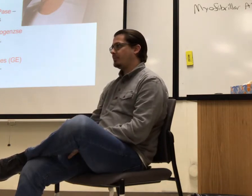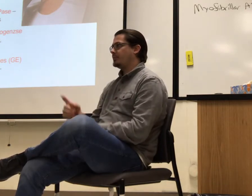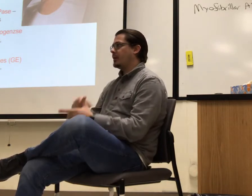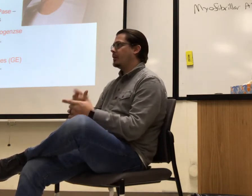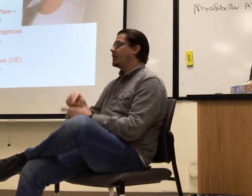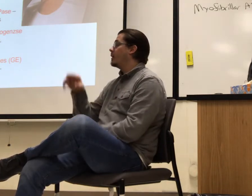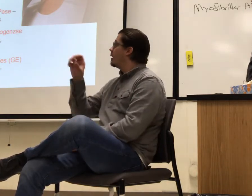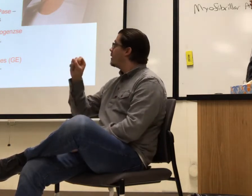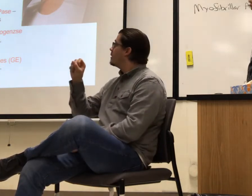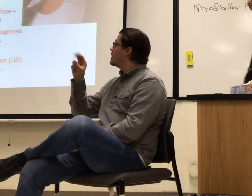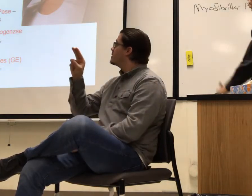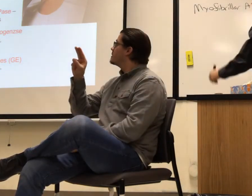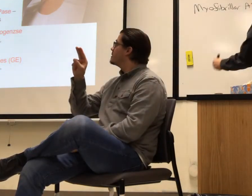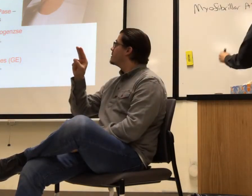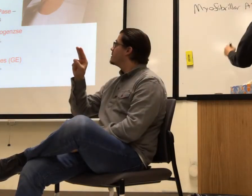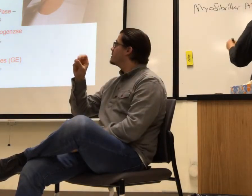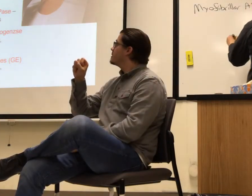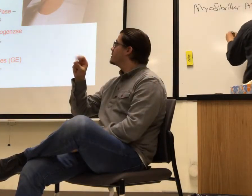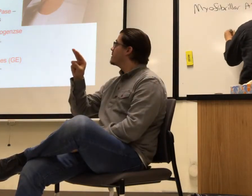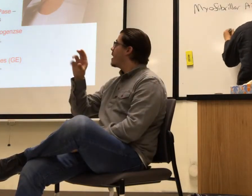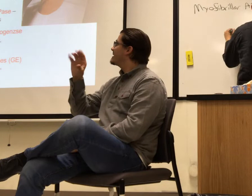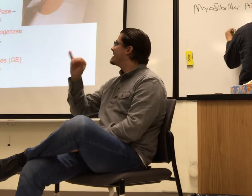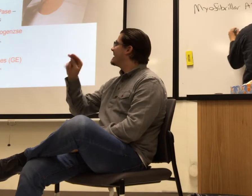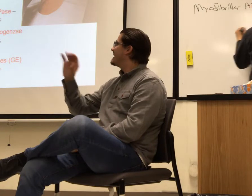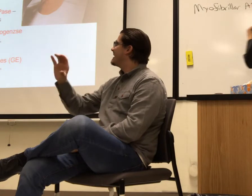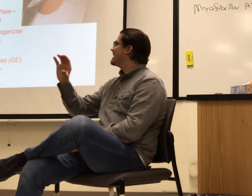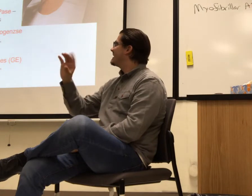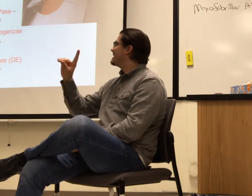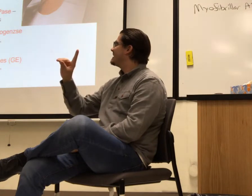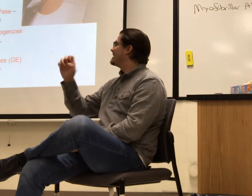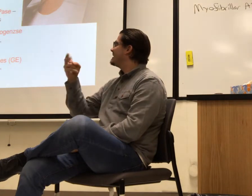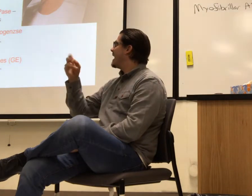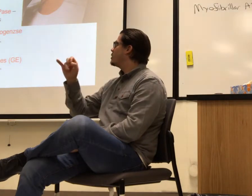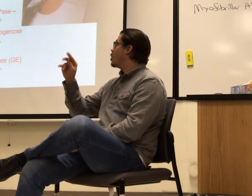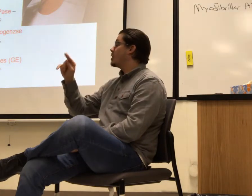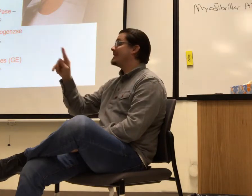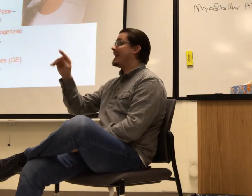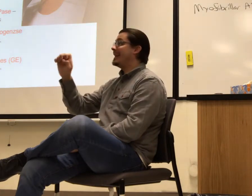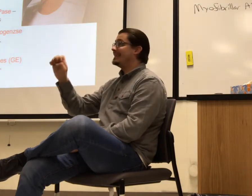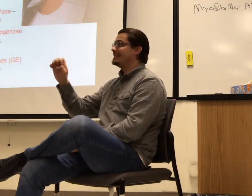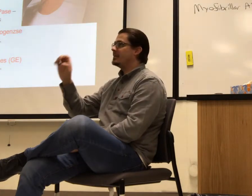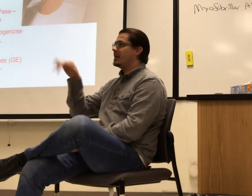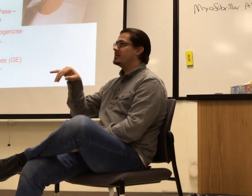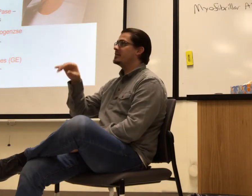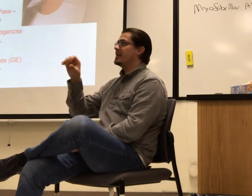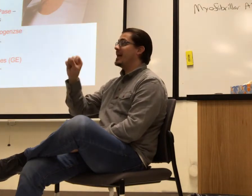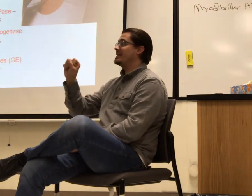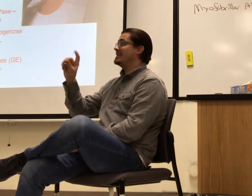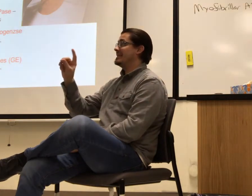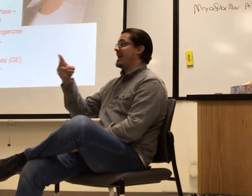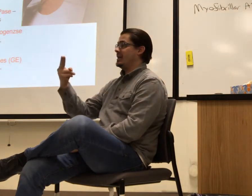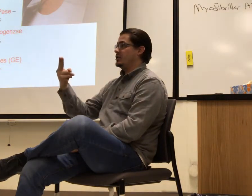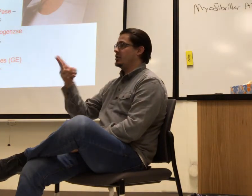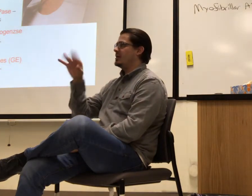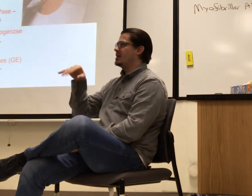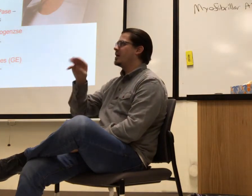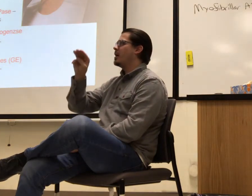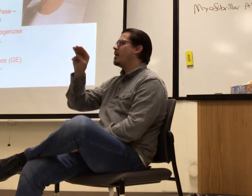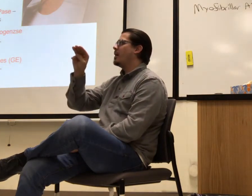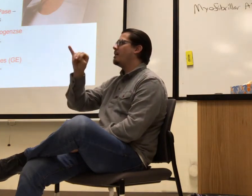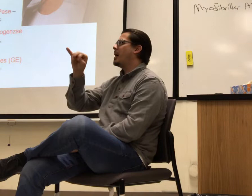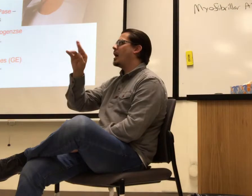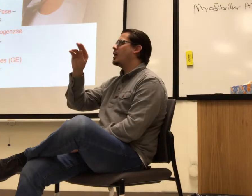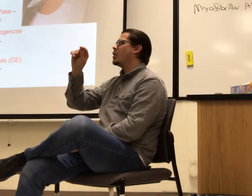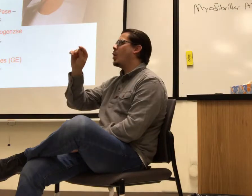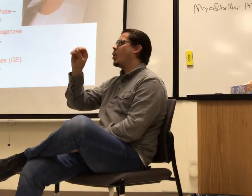succinic dehydrogenase. Basically, let's just call that SDH for short. Okay, but what it is, it's a mitochondrial